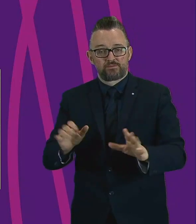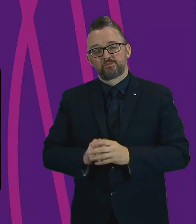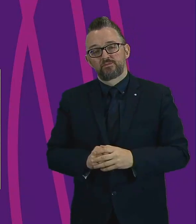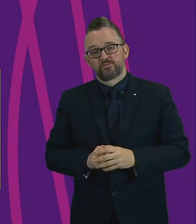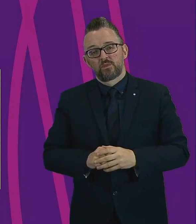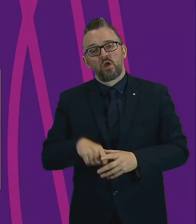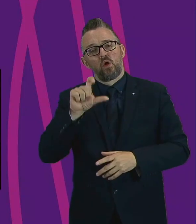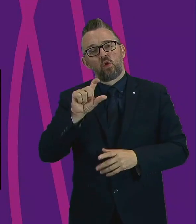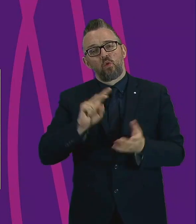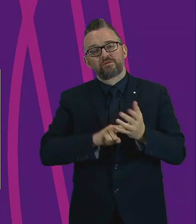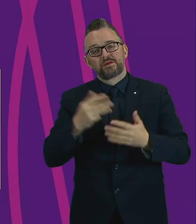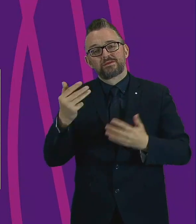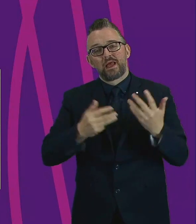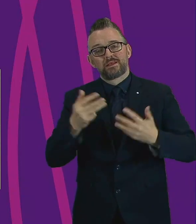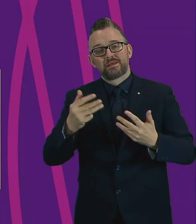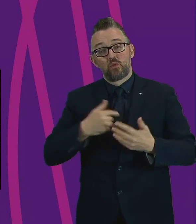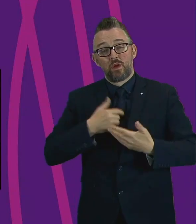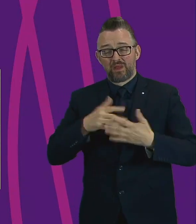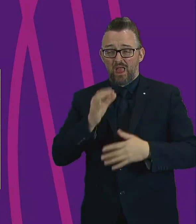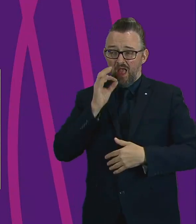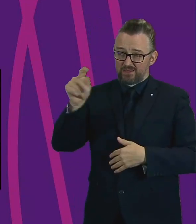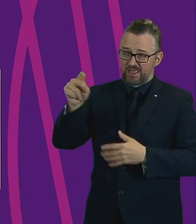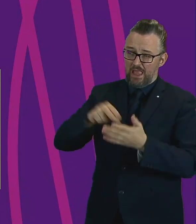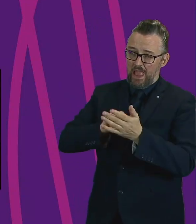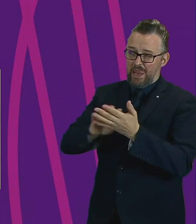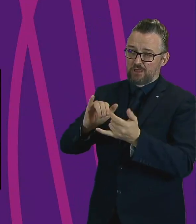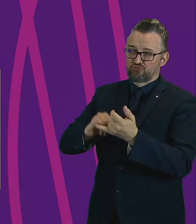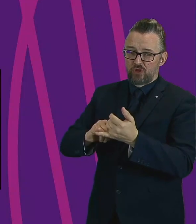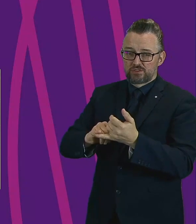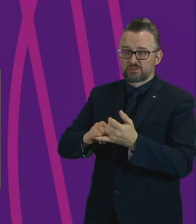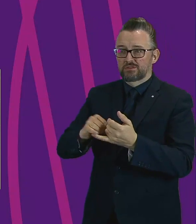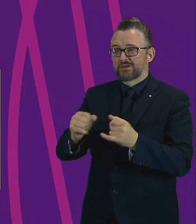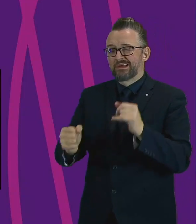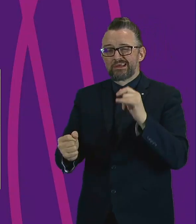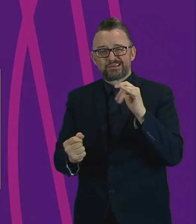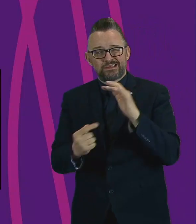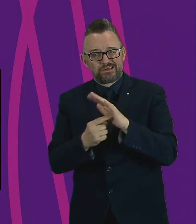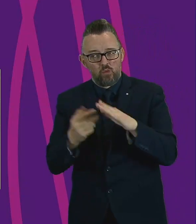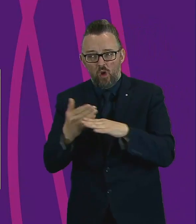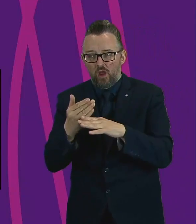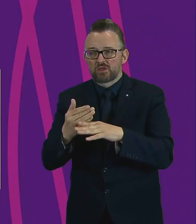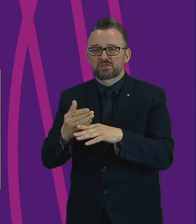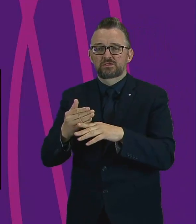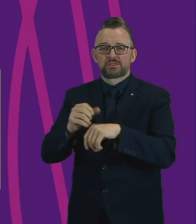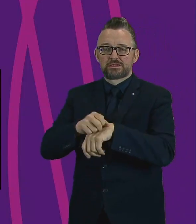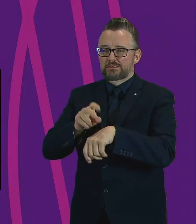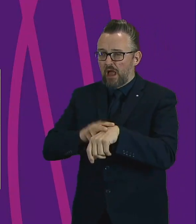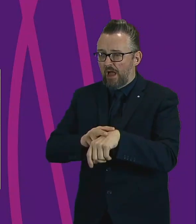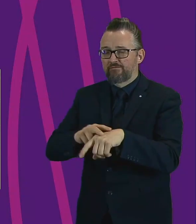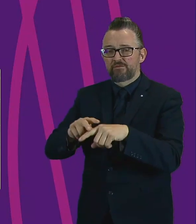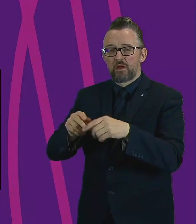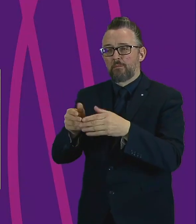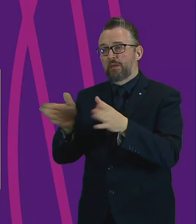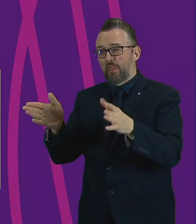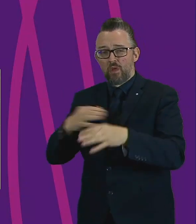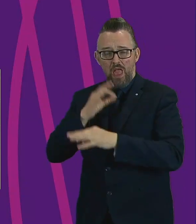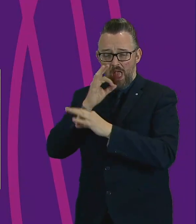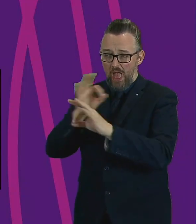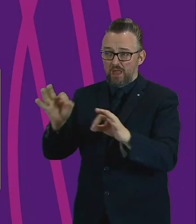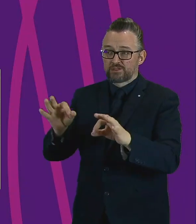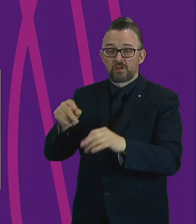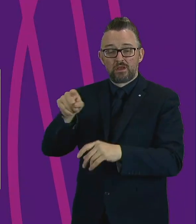we have asked a very great deal of our NHS and care staff, of key workers across many sectors and of the public. All that they